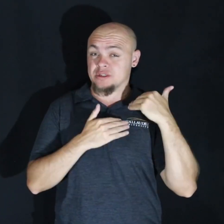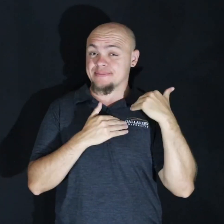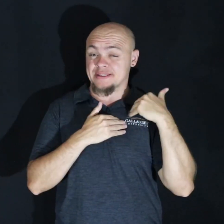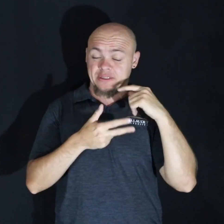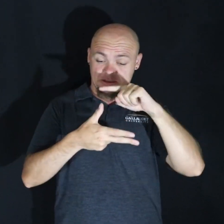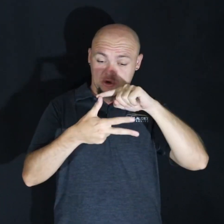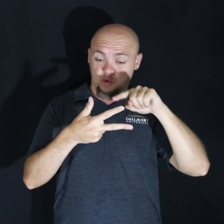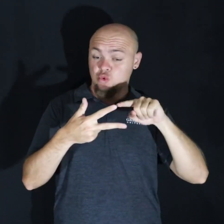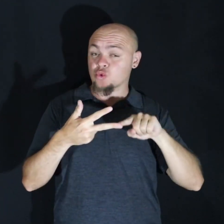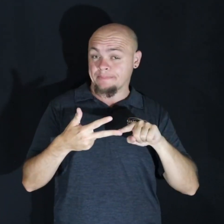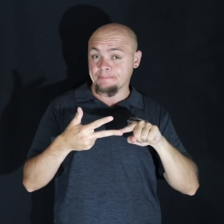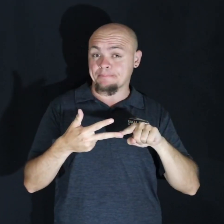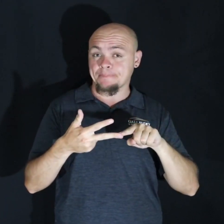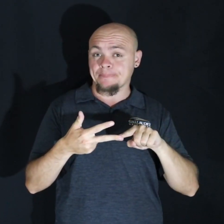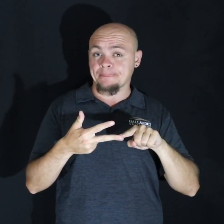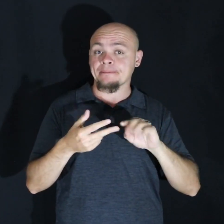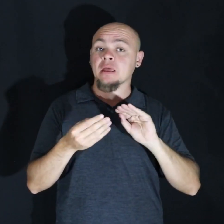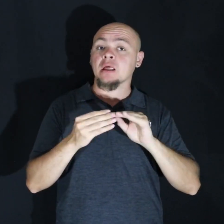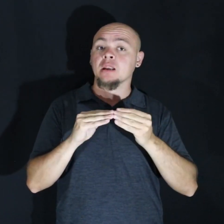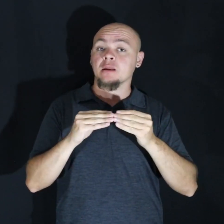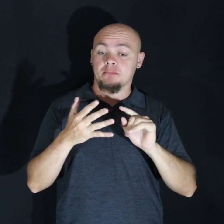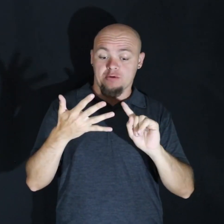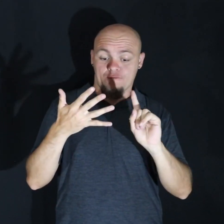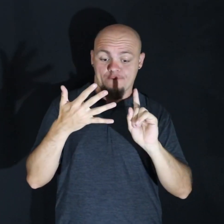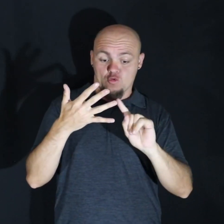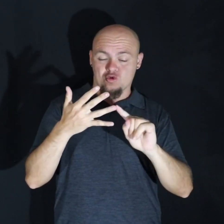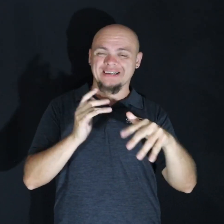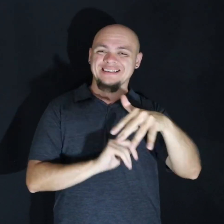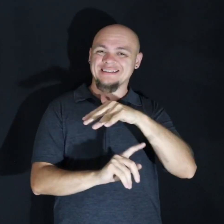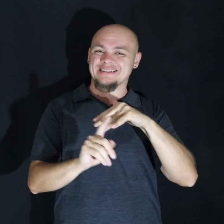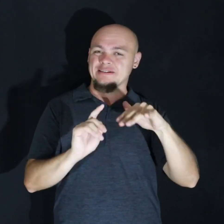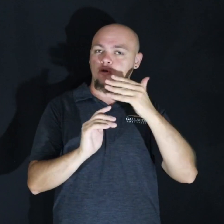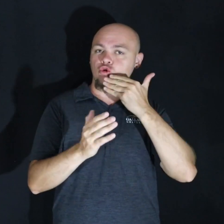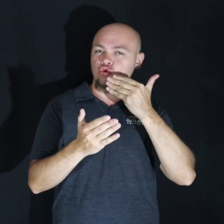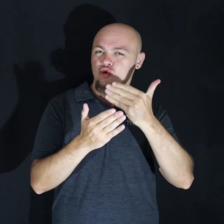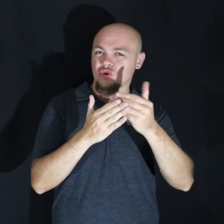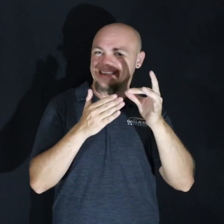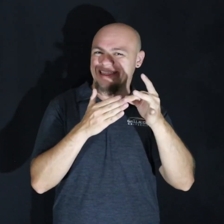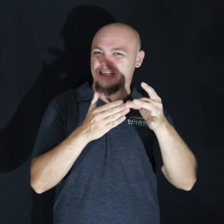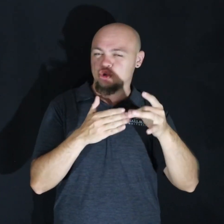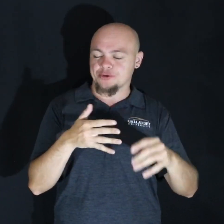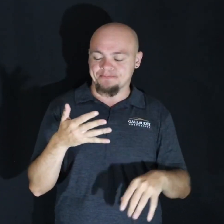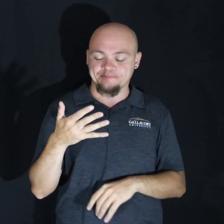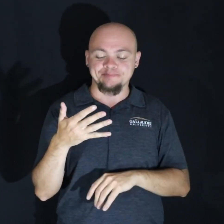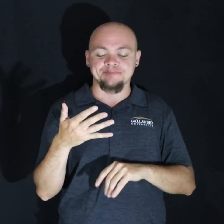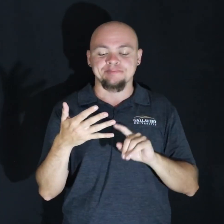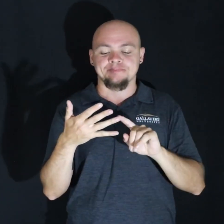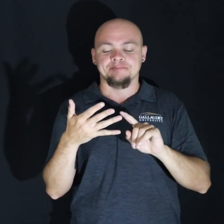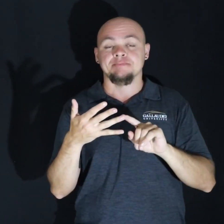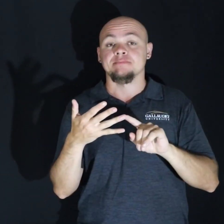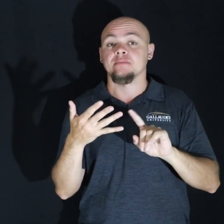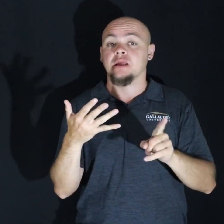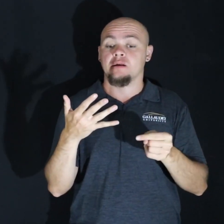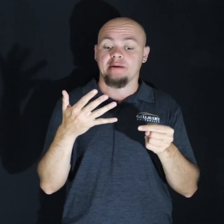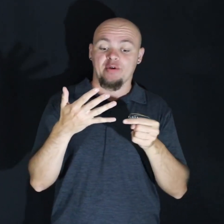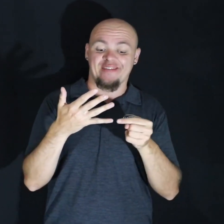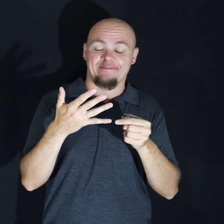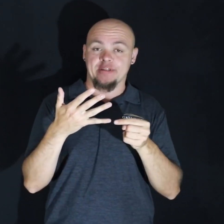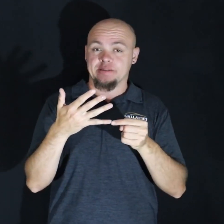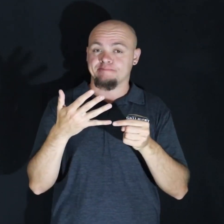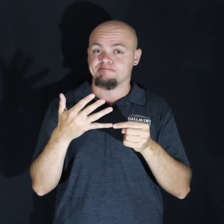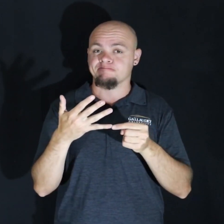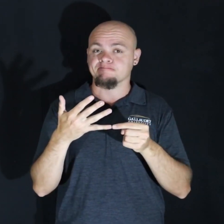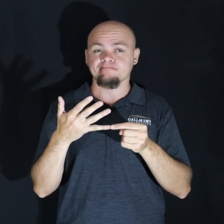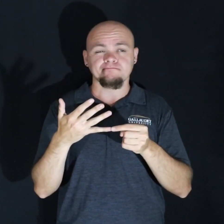responsibility. Number 4 is an environment of good leadership. Now for number 5,